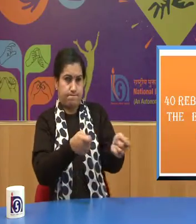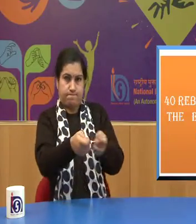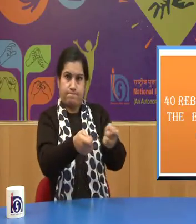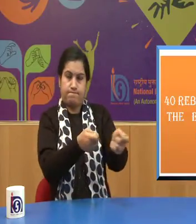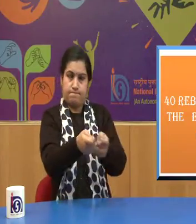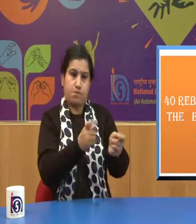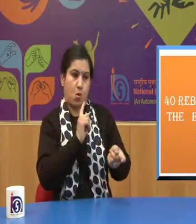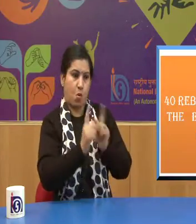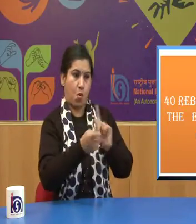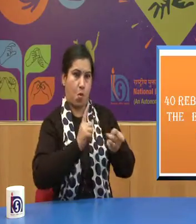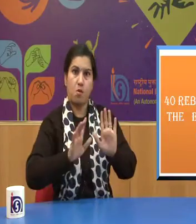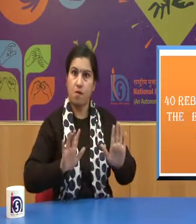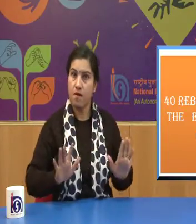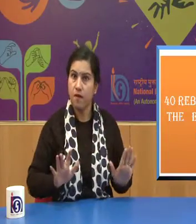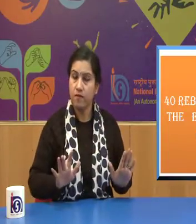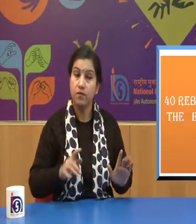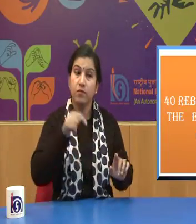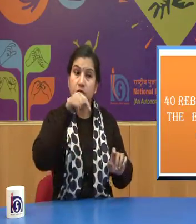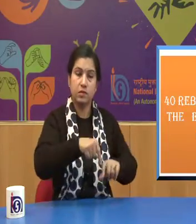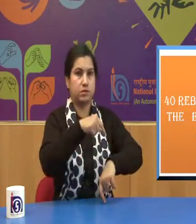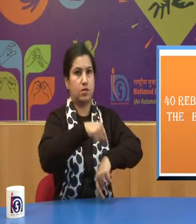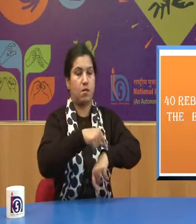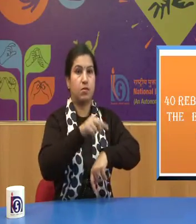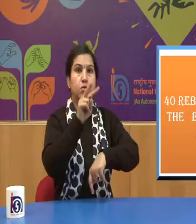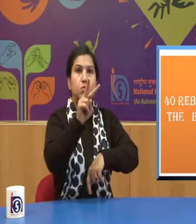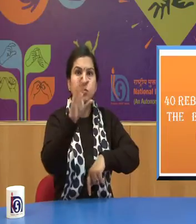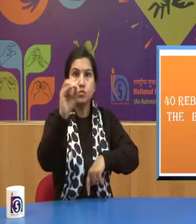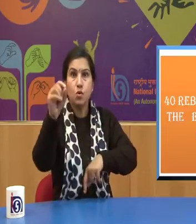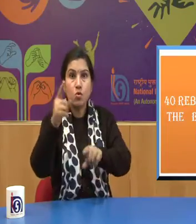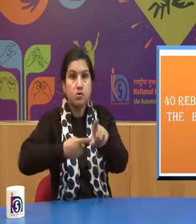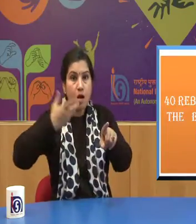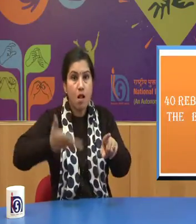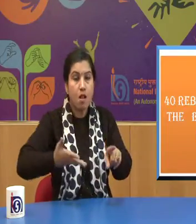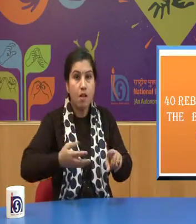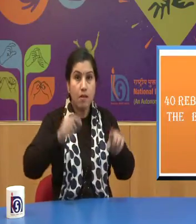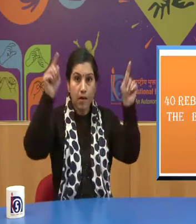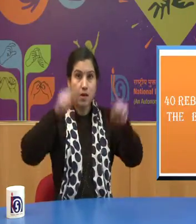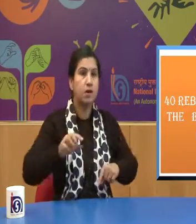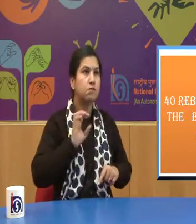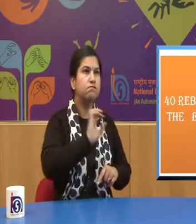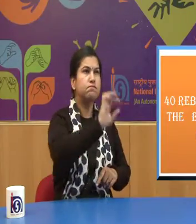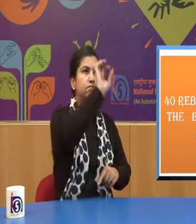During this long period, many rebellions took place in different parts of the country.